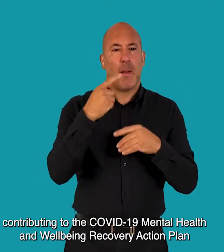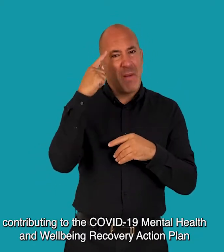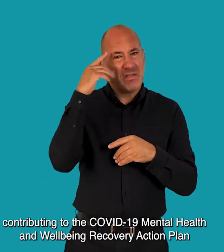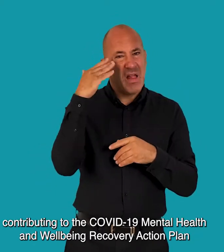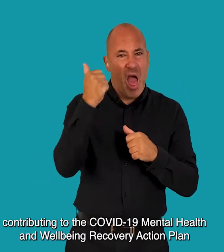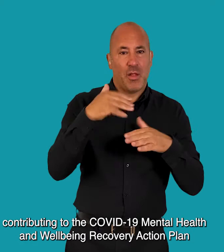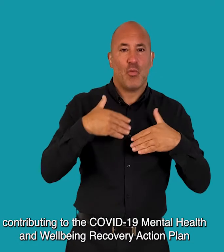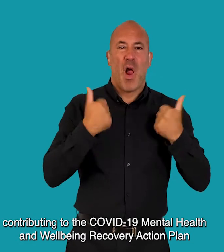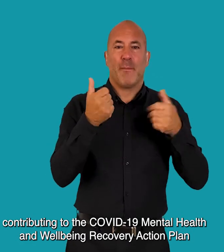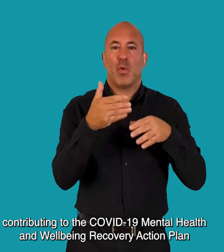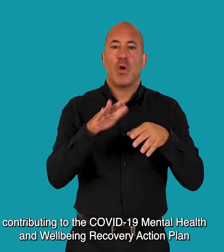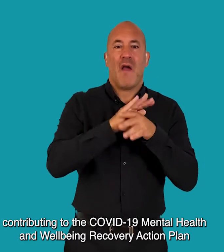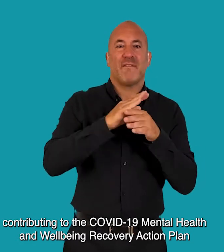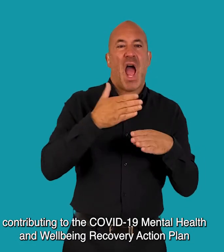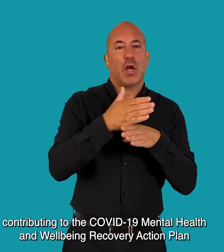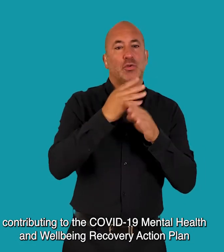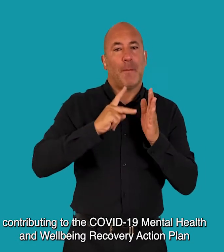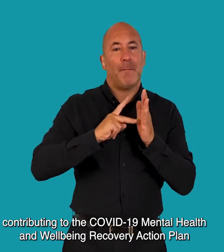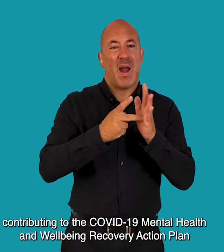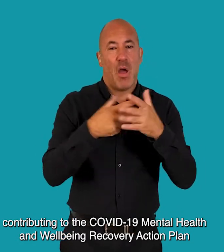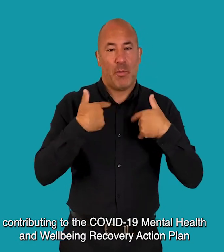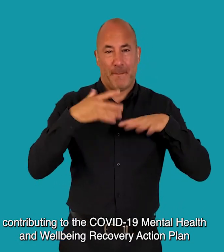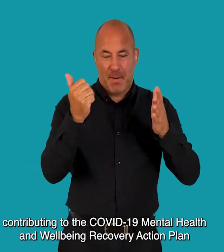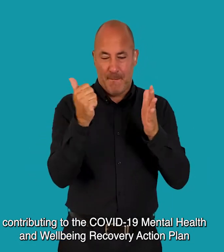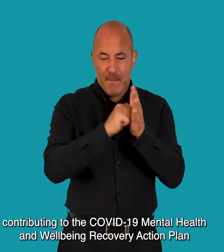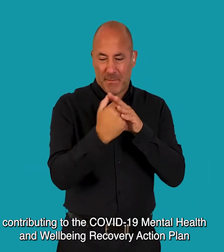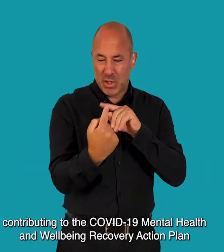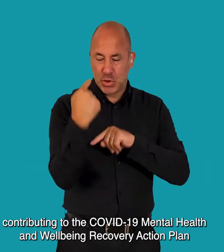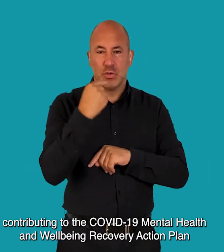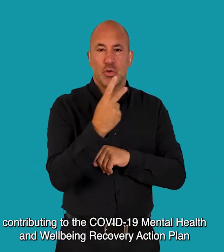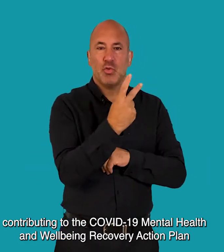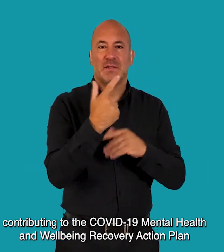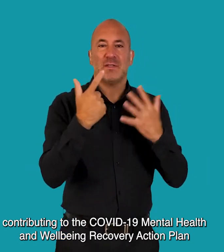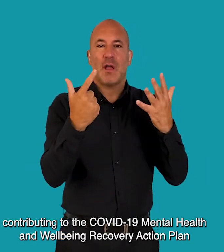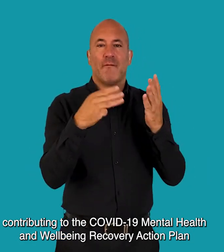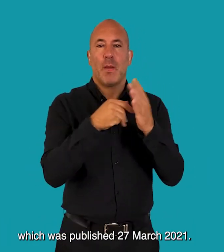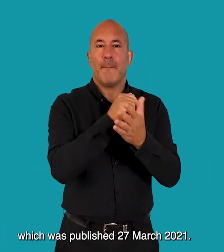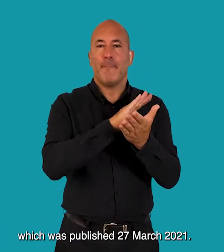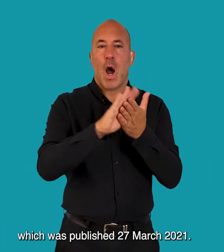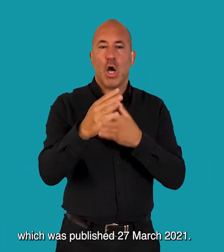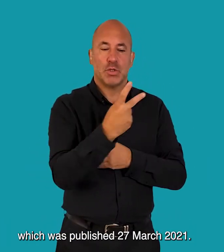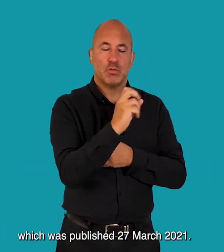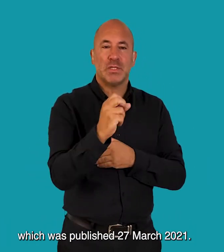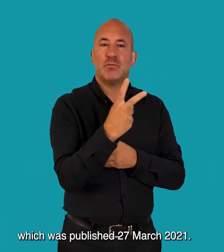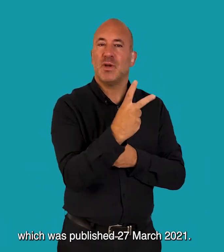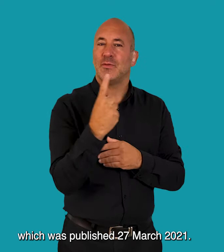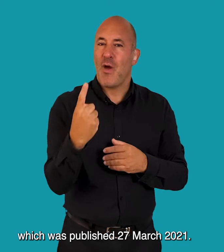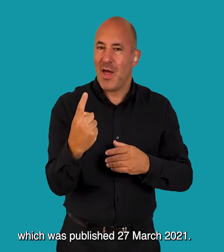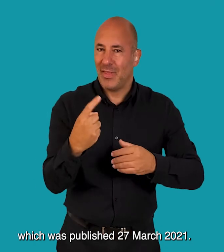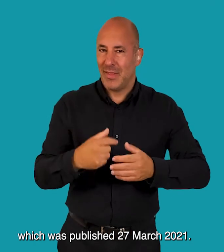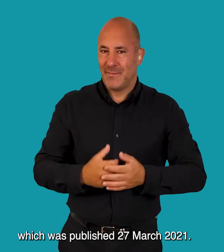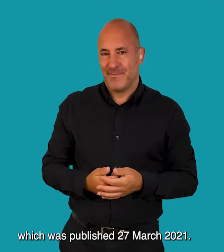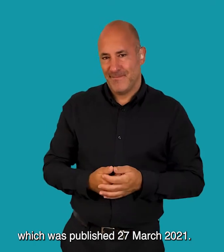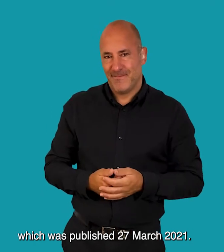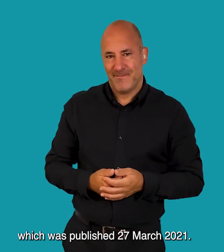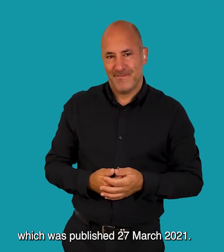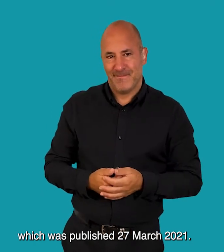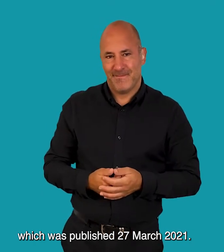to the COVID-19 Mental Health and Wellbeing Recovery Action Plan, which was published 27th of March